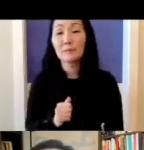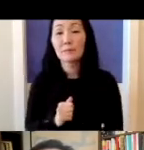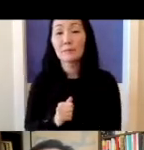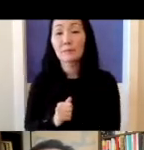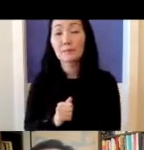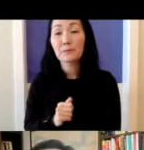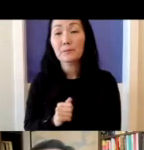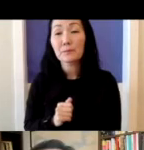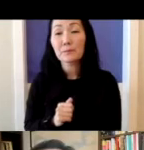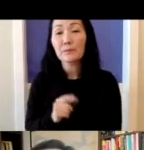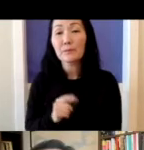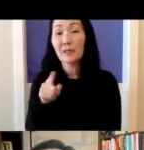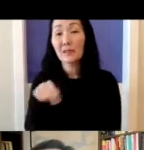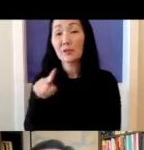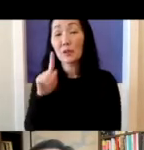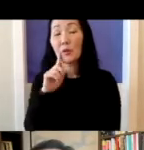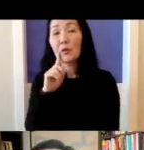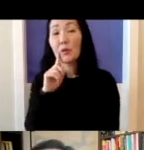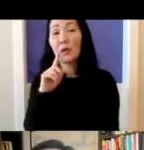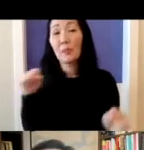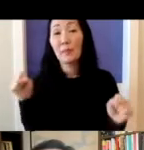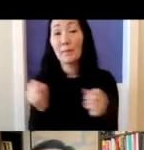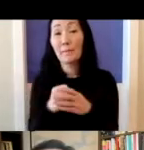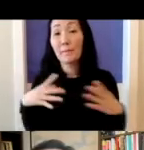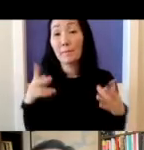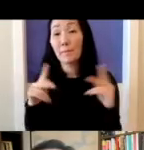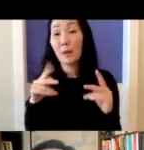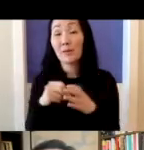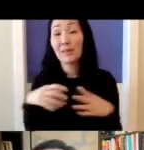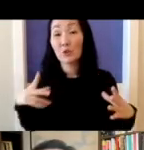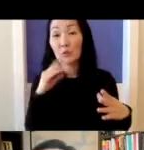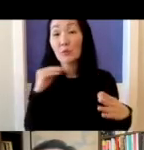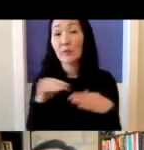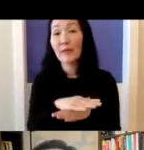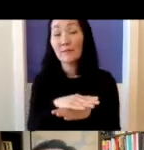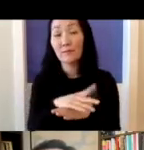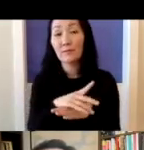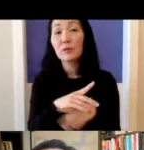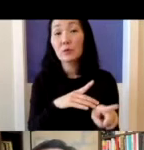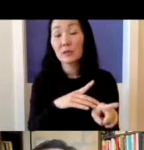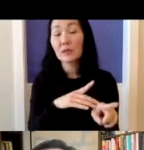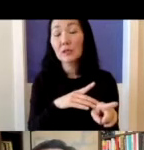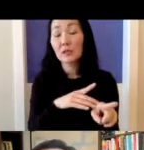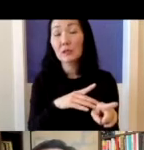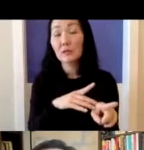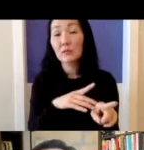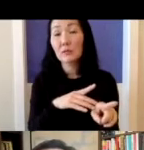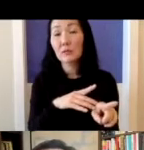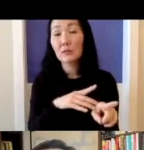but yet still affect us. And I think that that's illustrated by not only the kind of population growth and